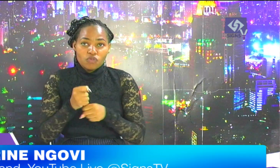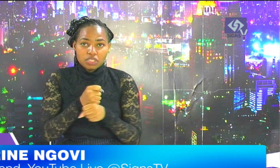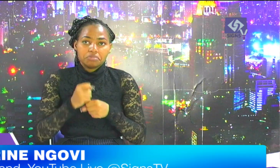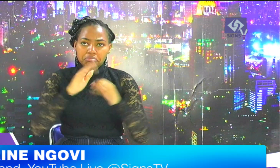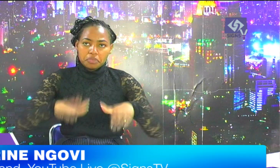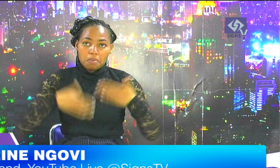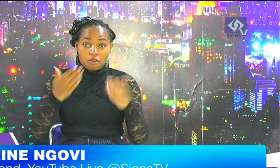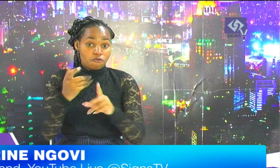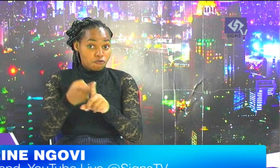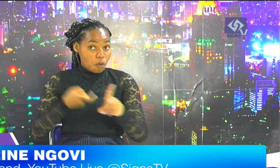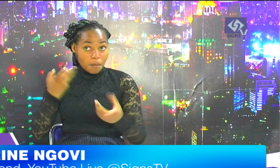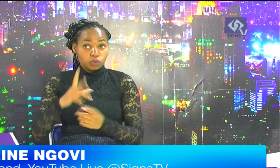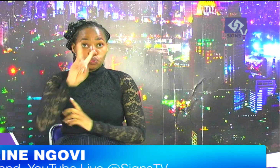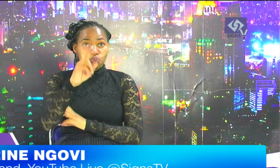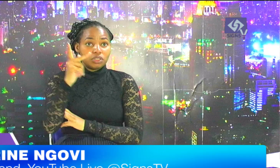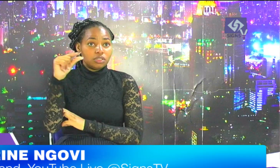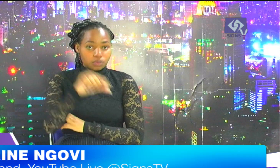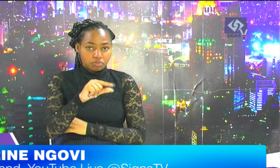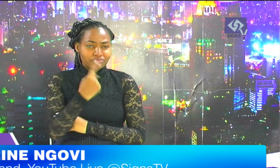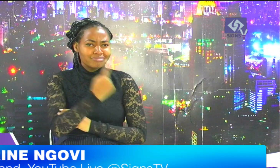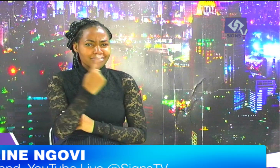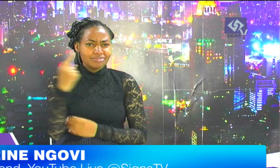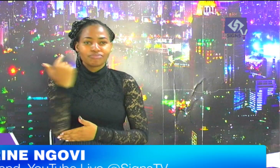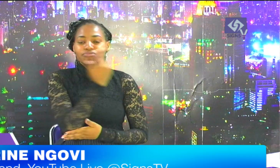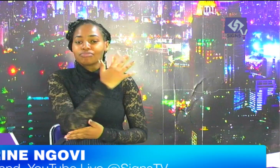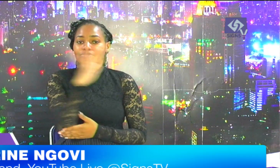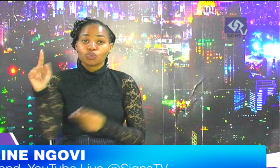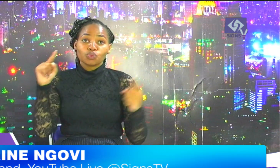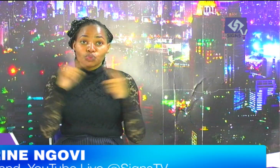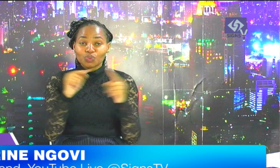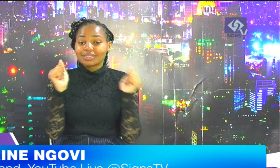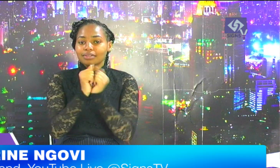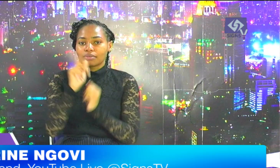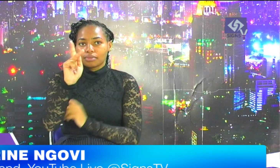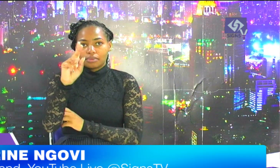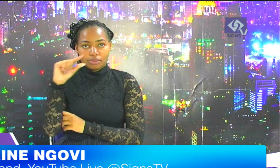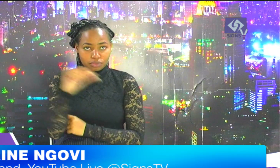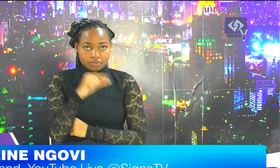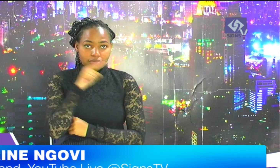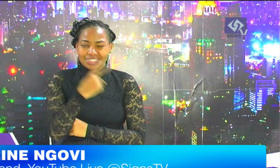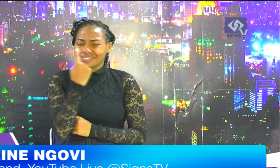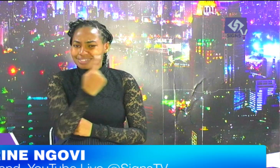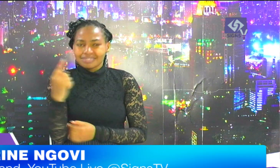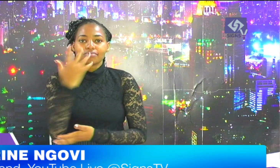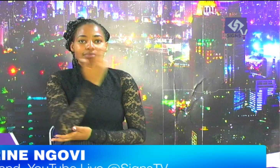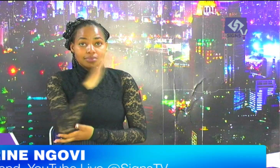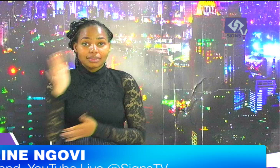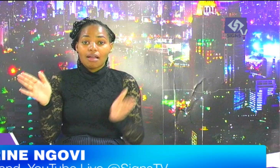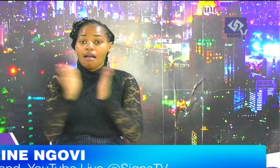CRP. The aim of the program is to increase coffee productivity from 2 kg per